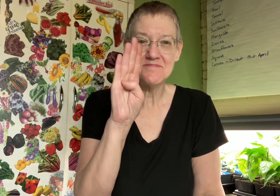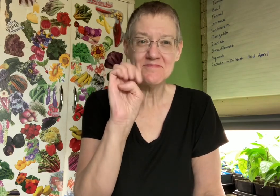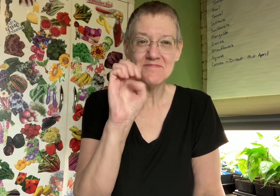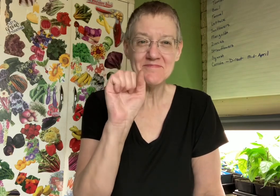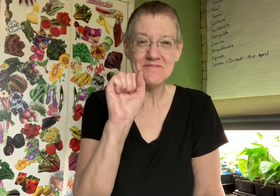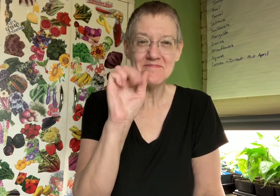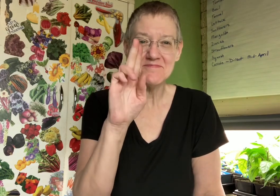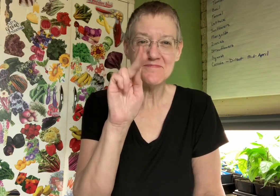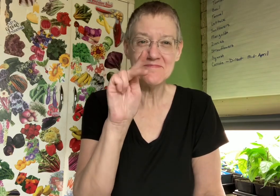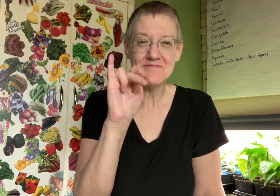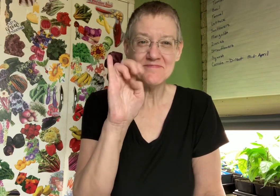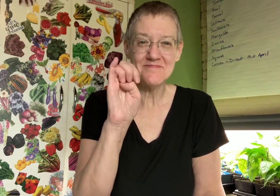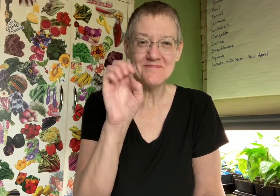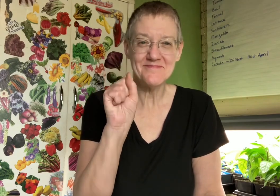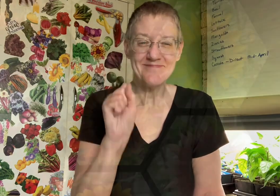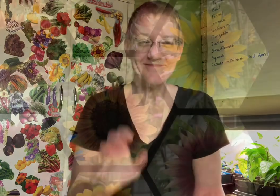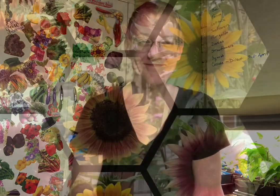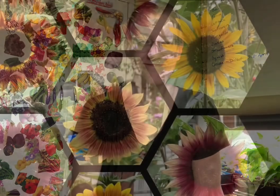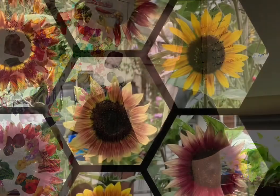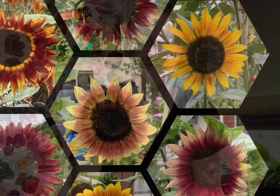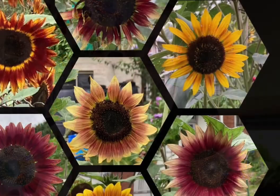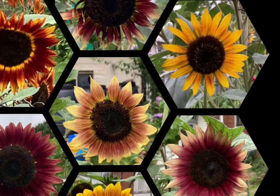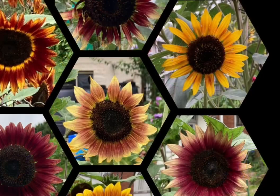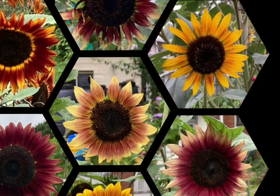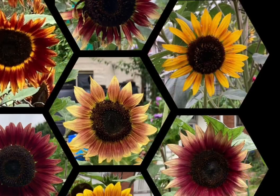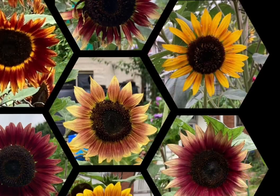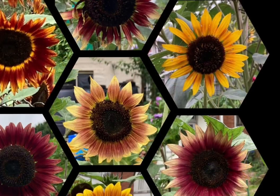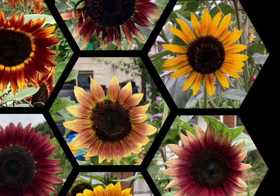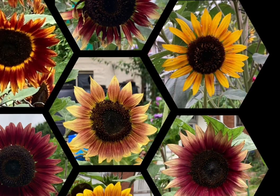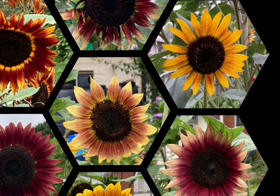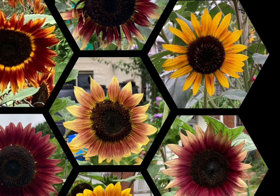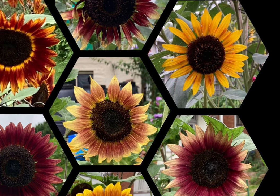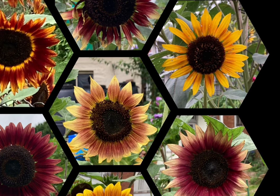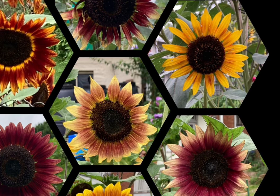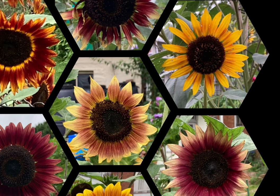botanical interests, look for heirloom beauties.